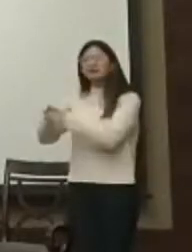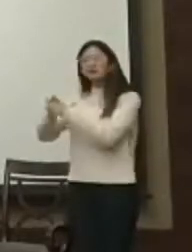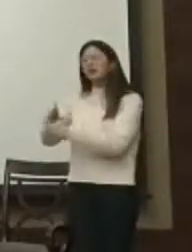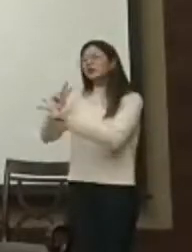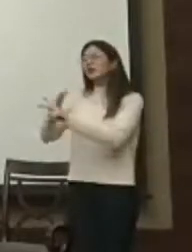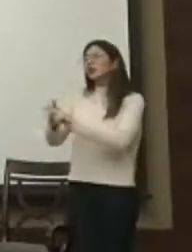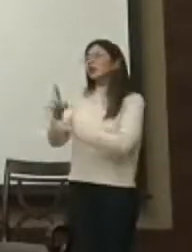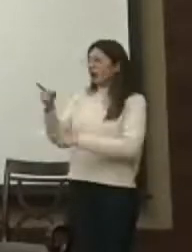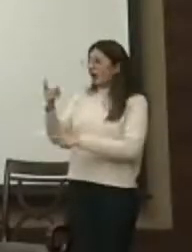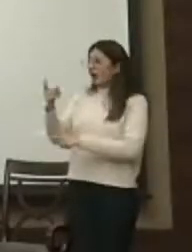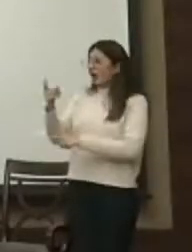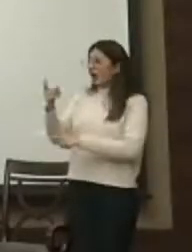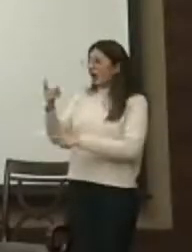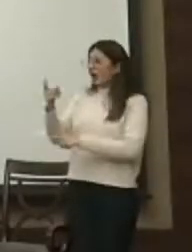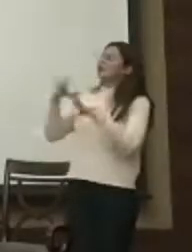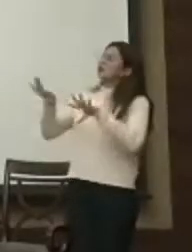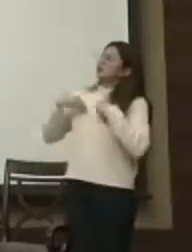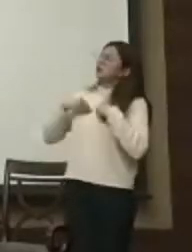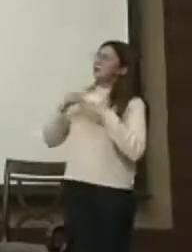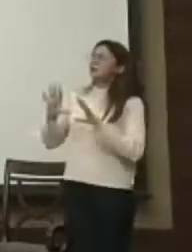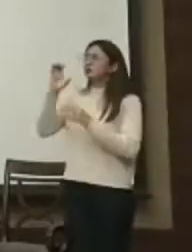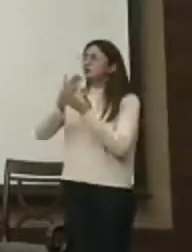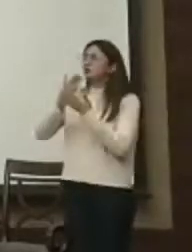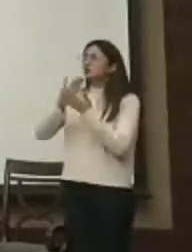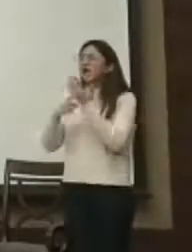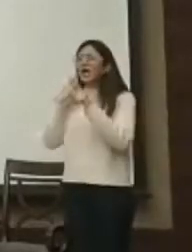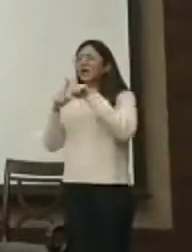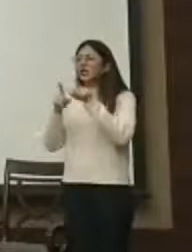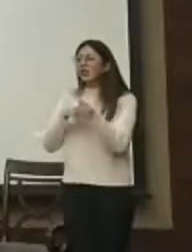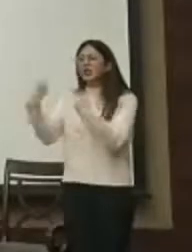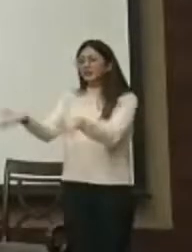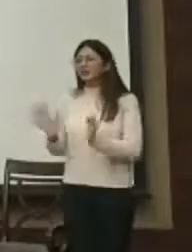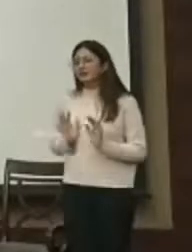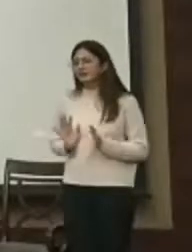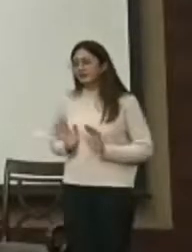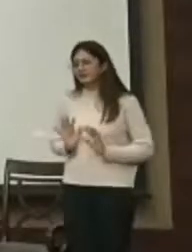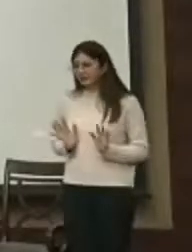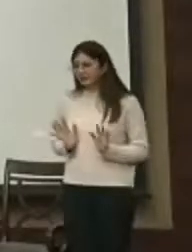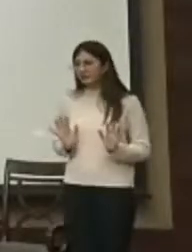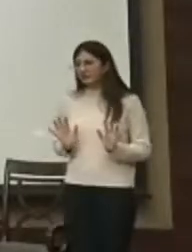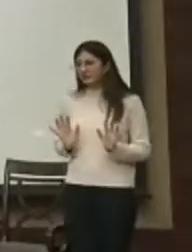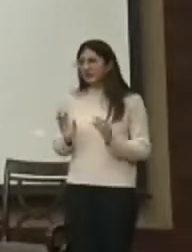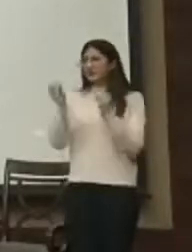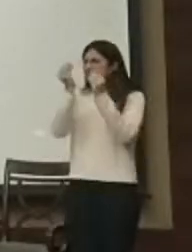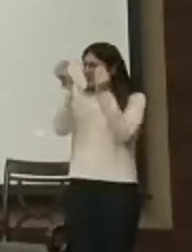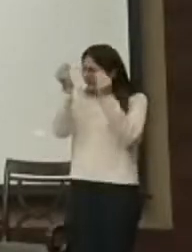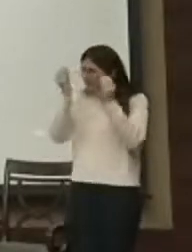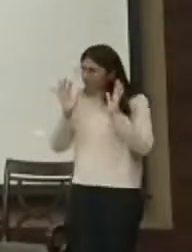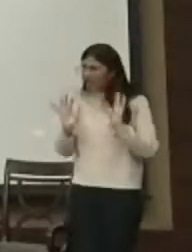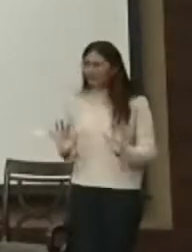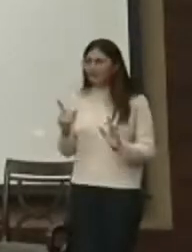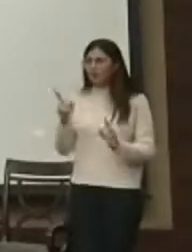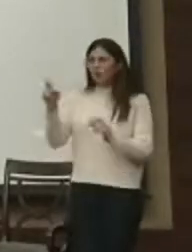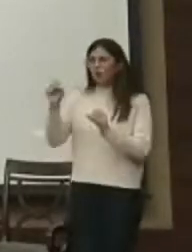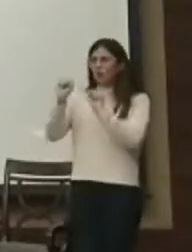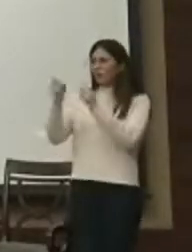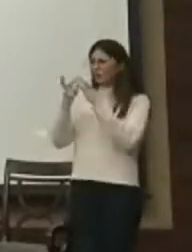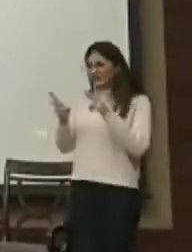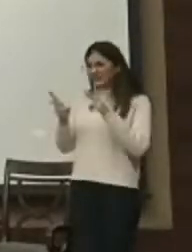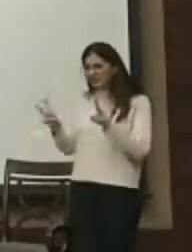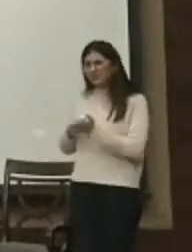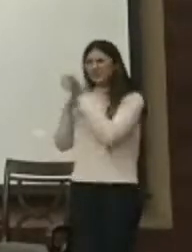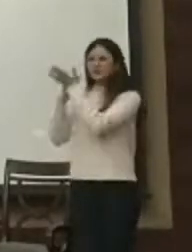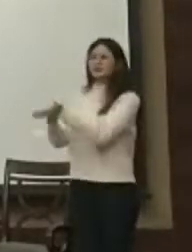positioned as a charity case, inferior, or in some cases their differences are assimilated rather than